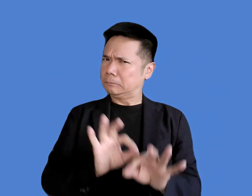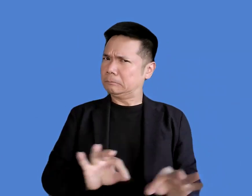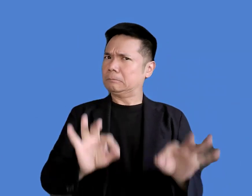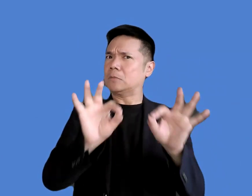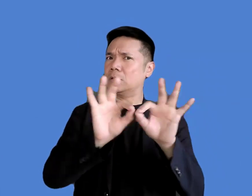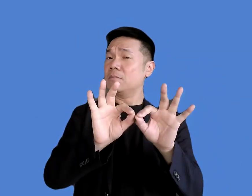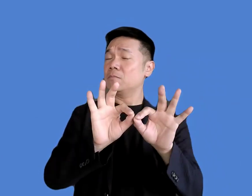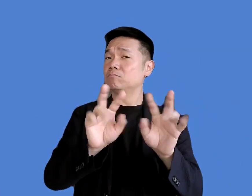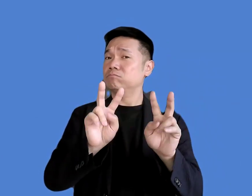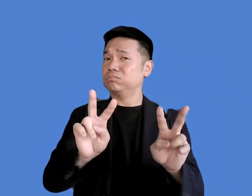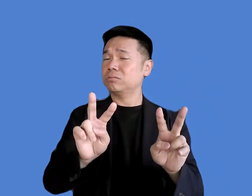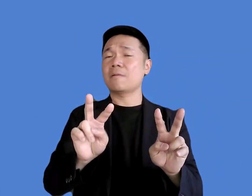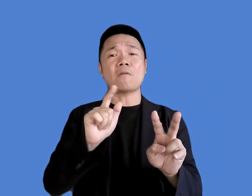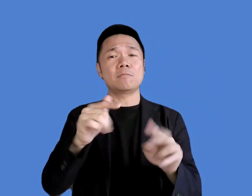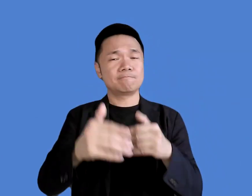growth.